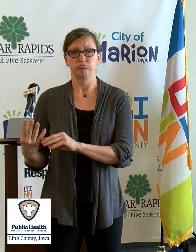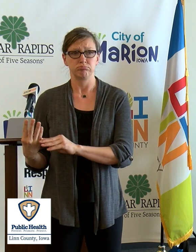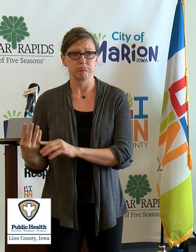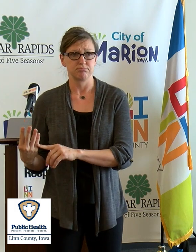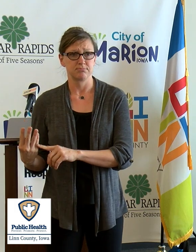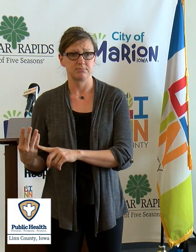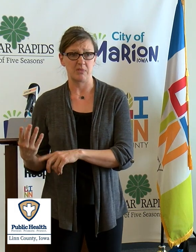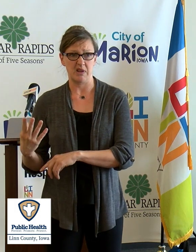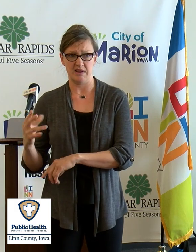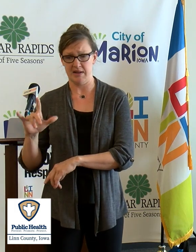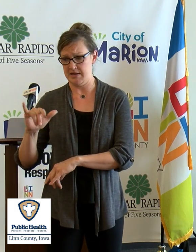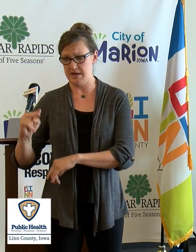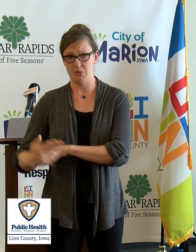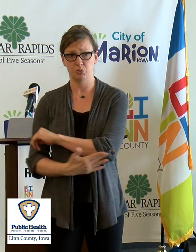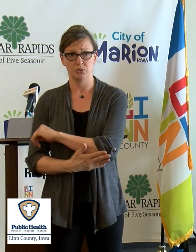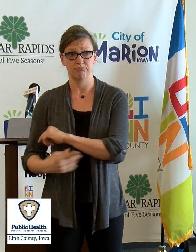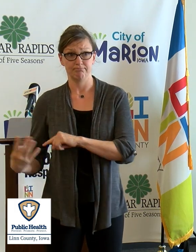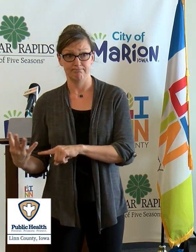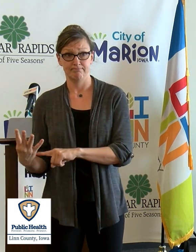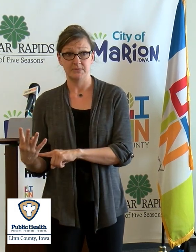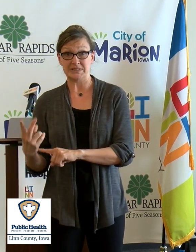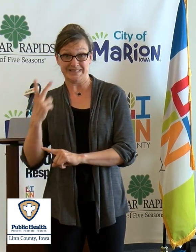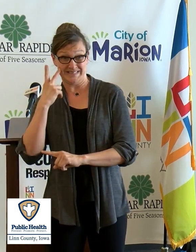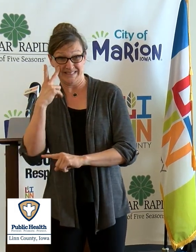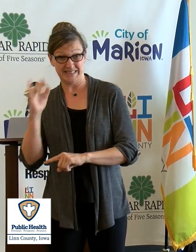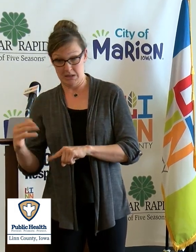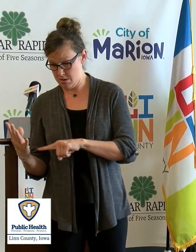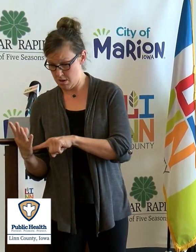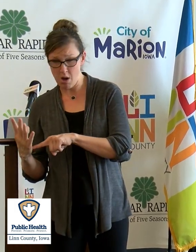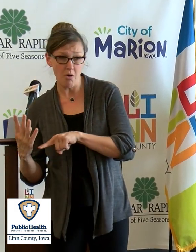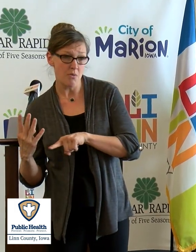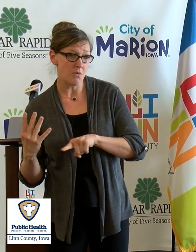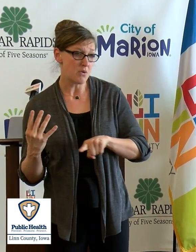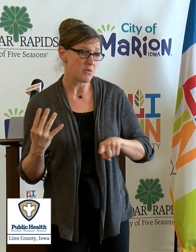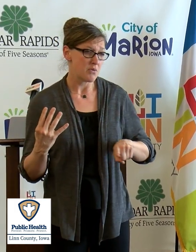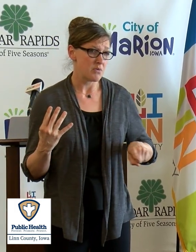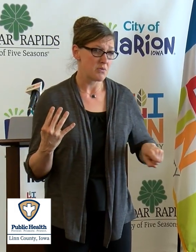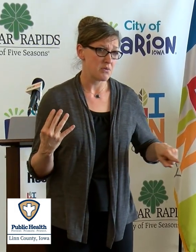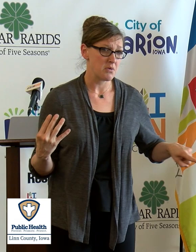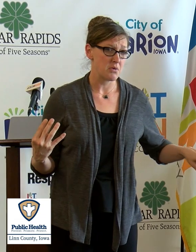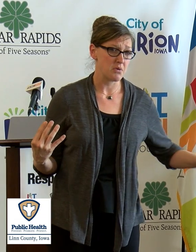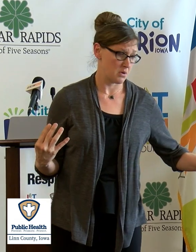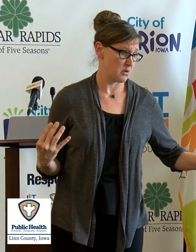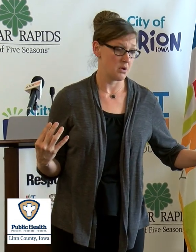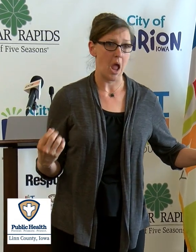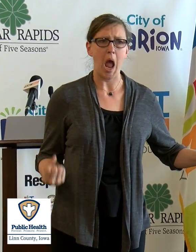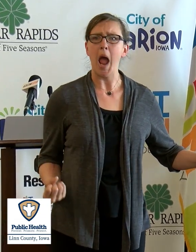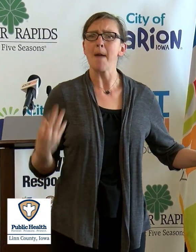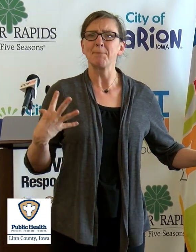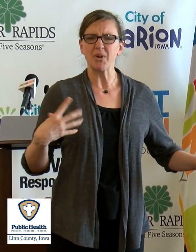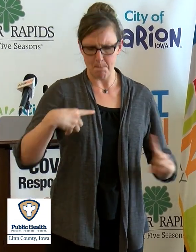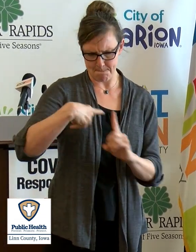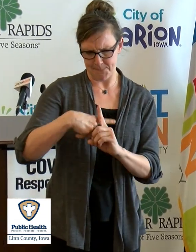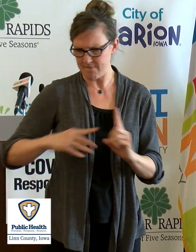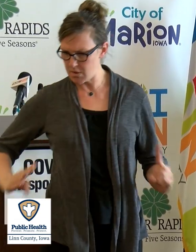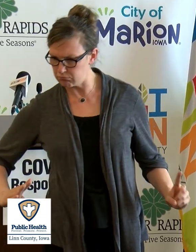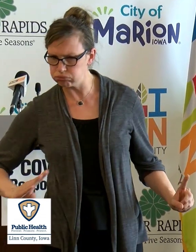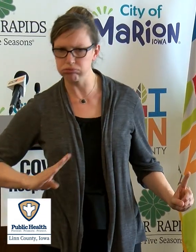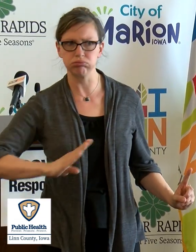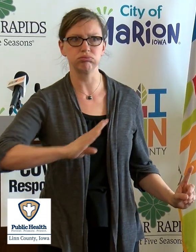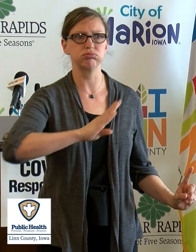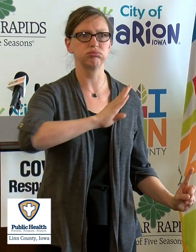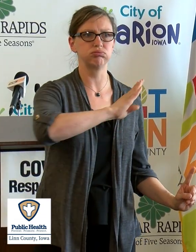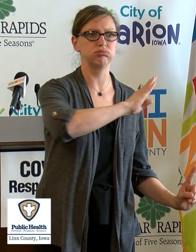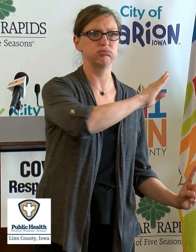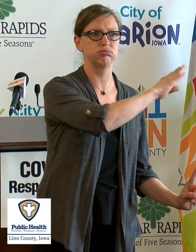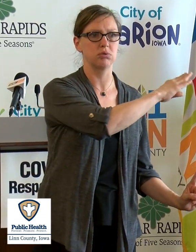County. And as you move, you see the number of confirmed cases continues to rise. 30 days